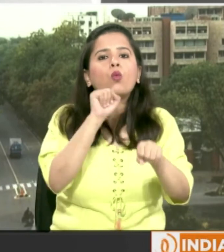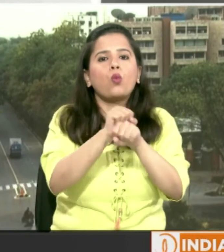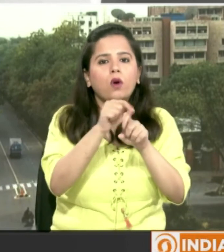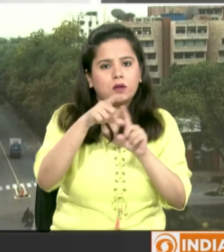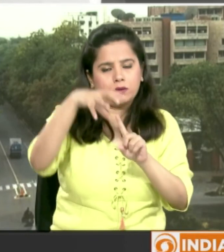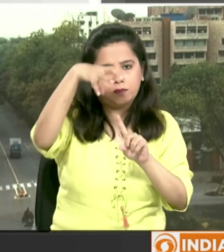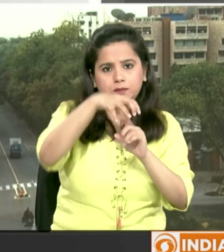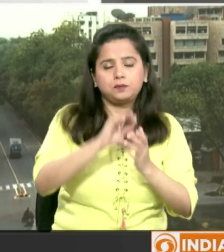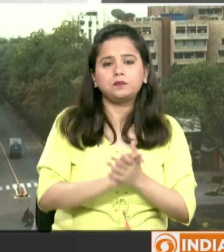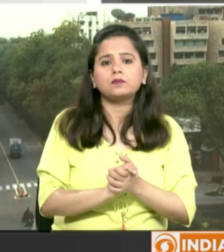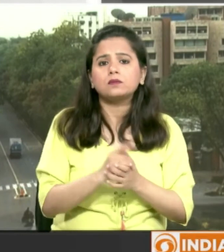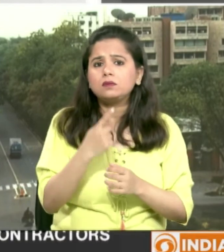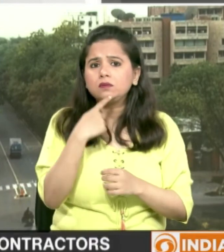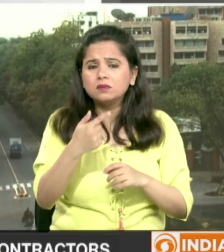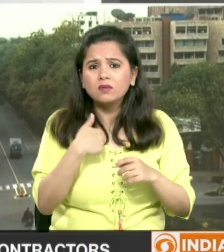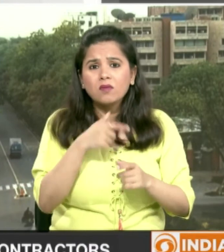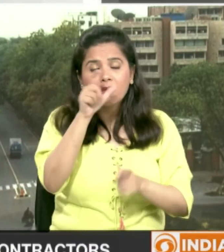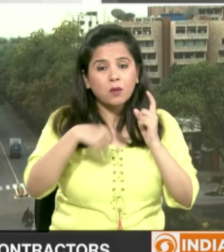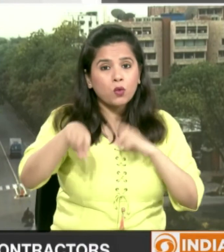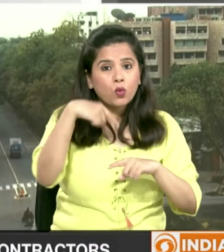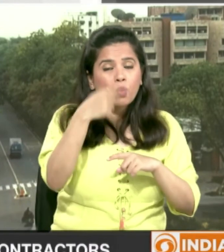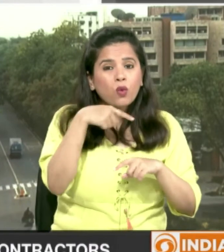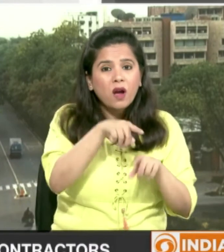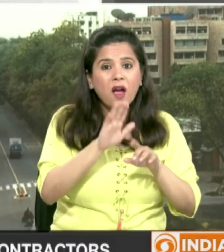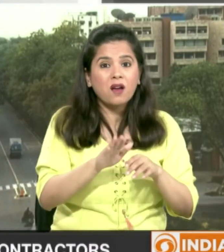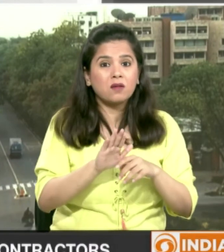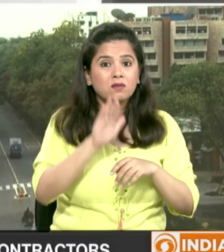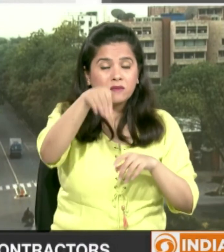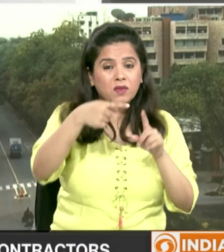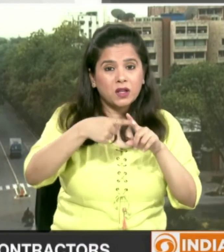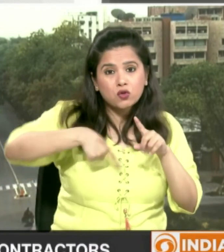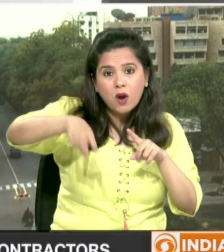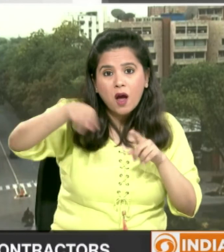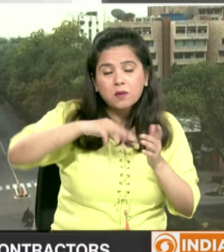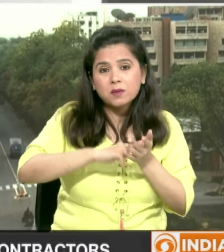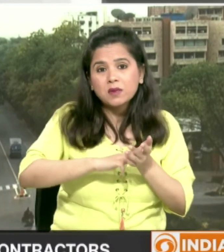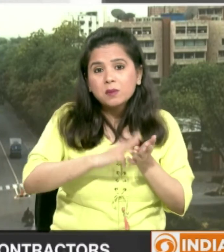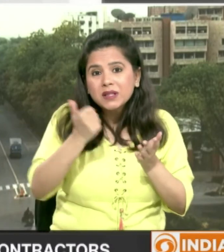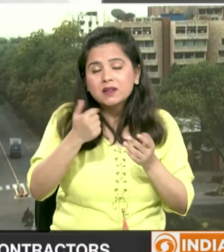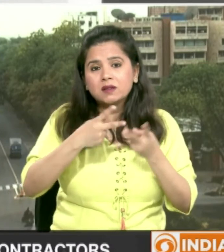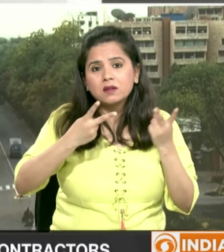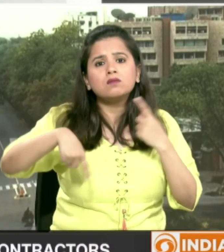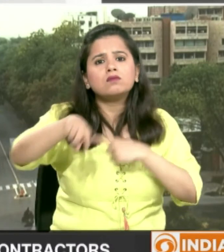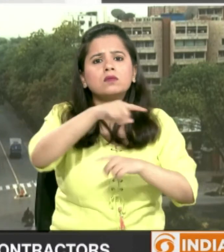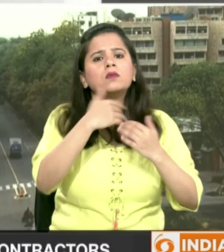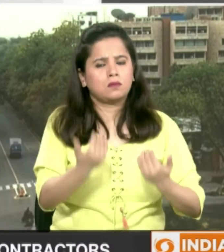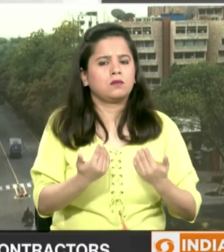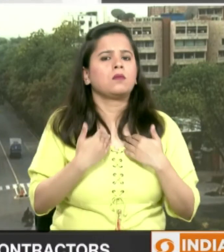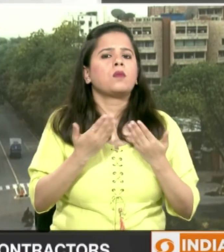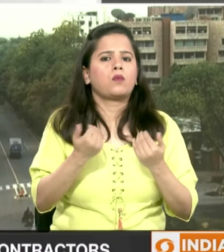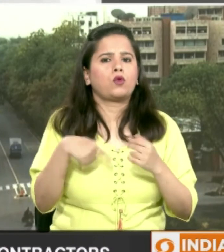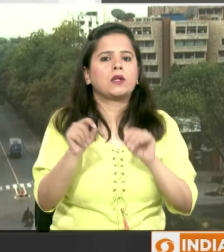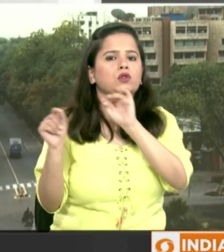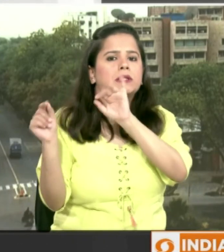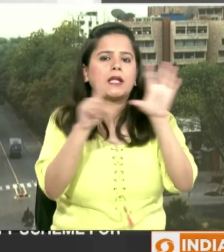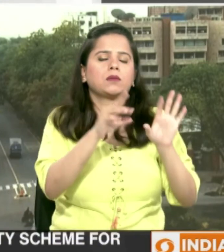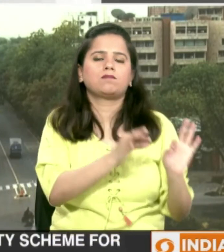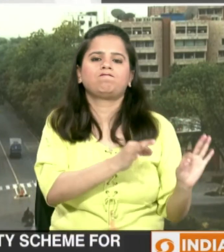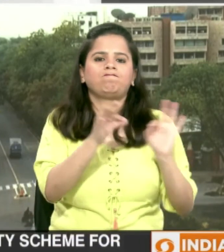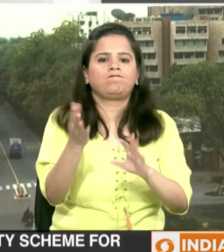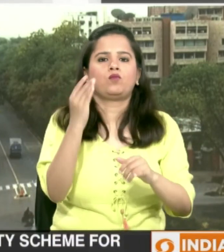The railways, road transport, highways, CPW, etc. will now give 6 months